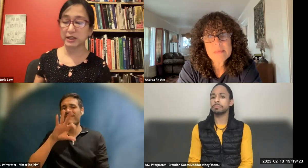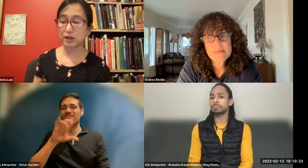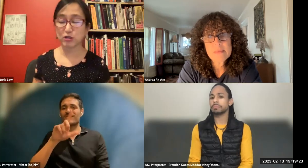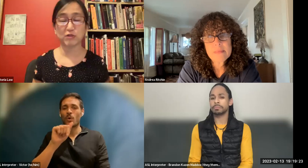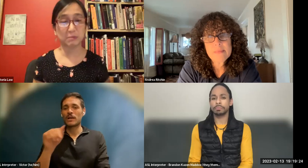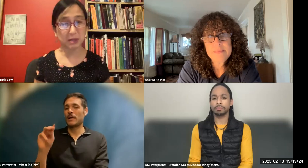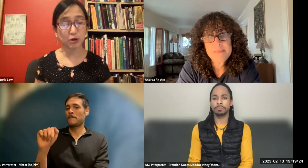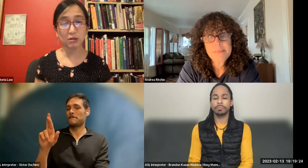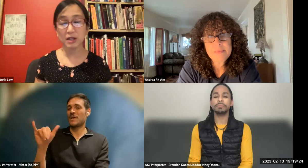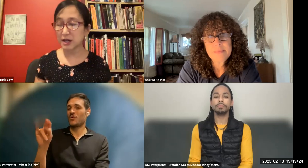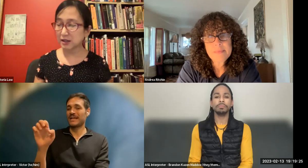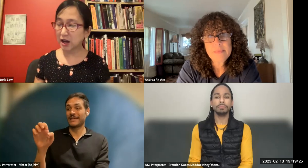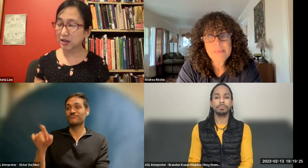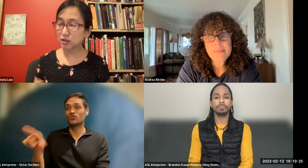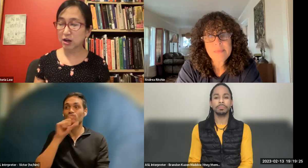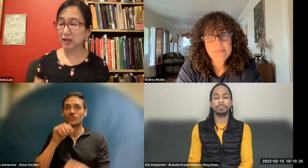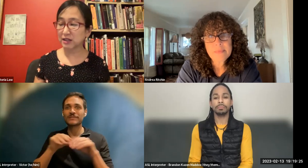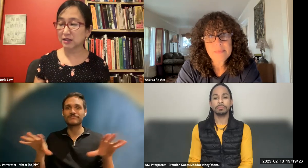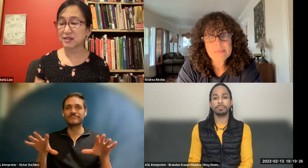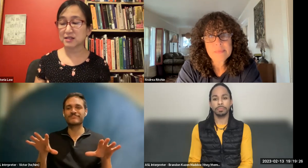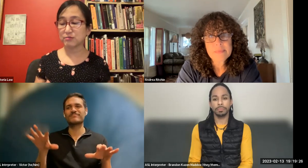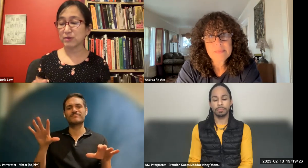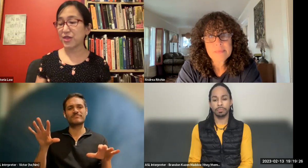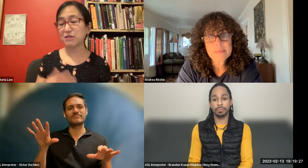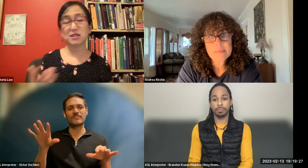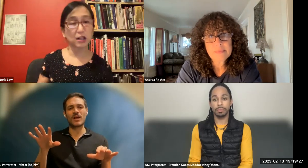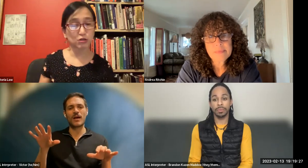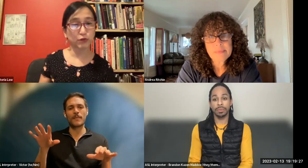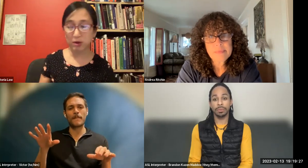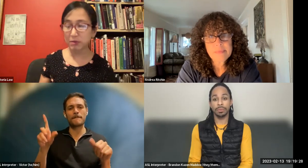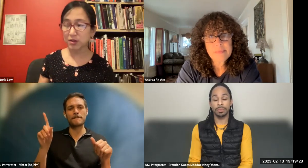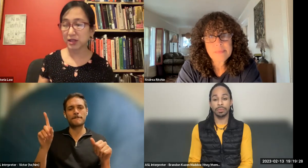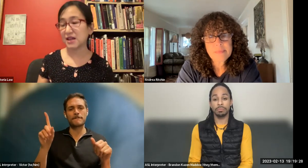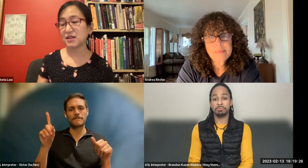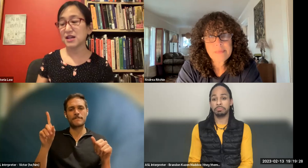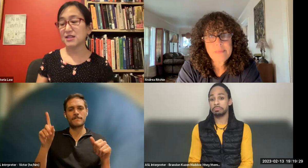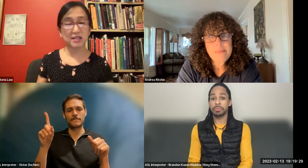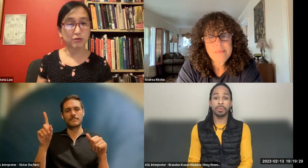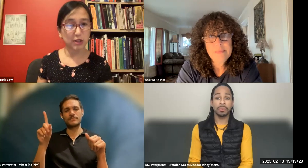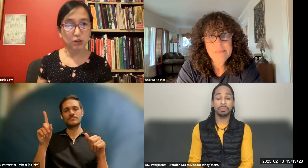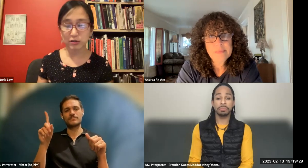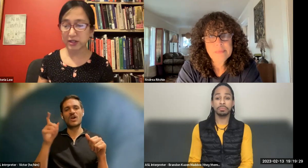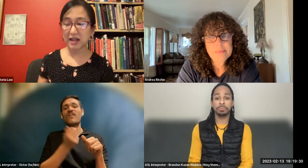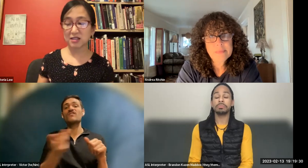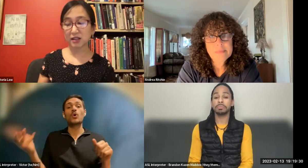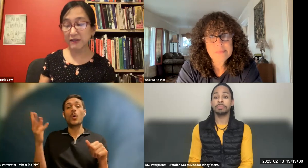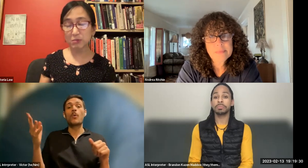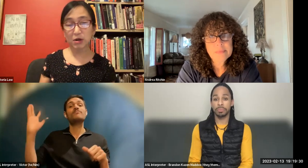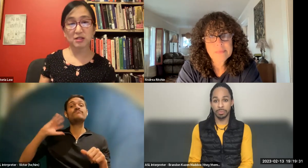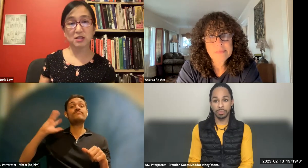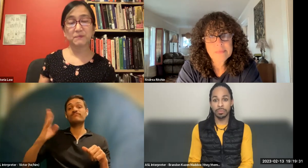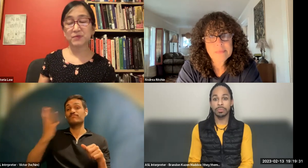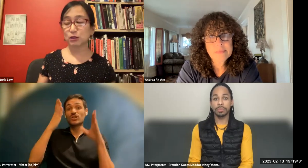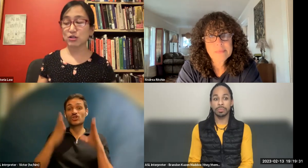115 formerly incarcerated people got, you know, like got $1,000 for 1 month and then $600 for the next